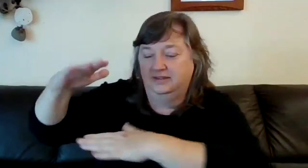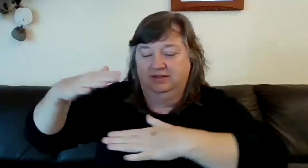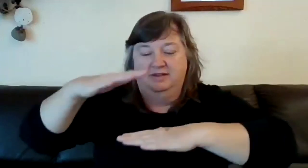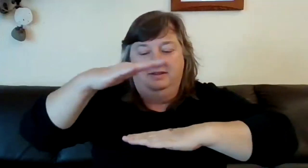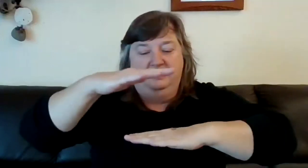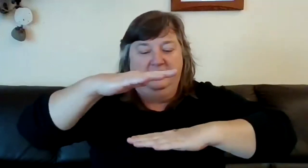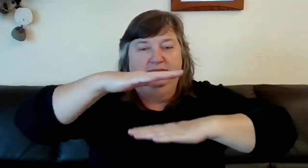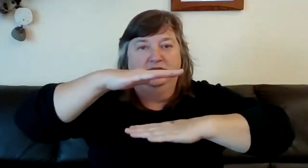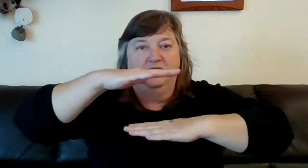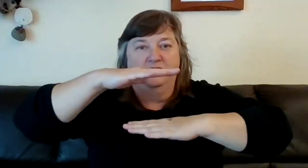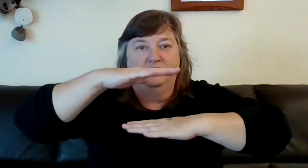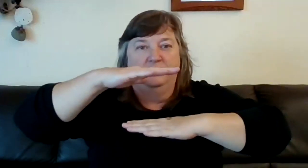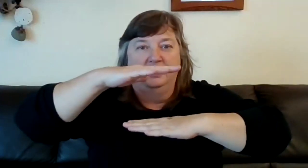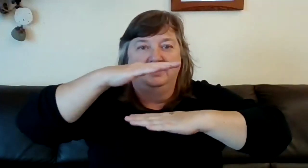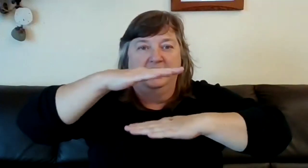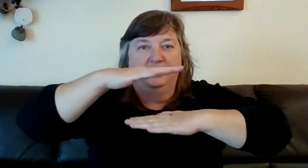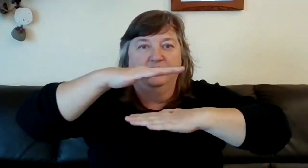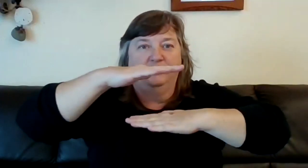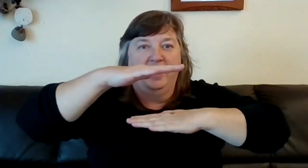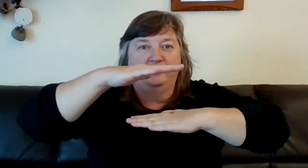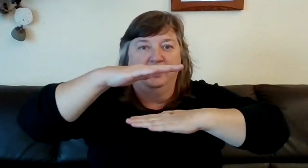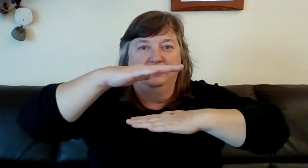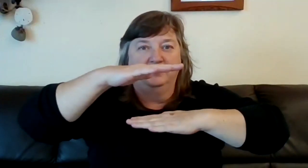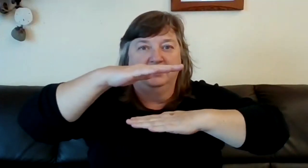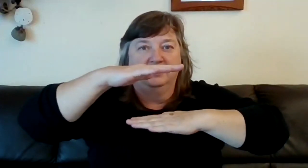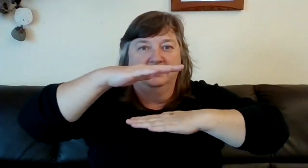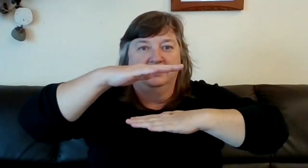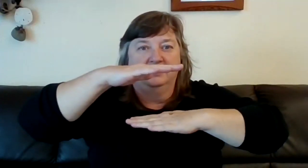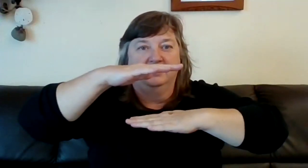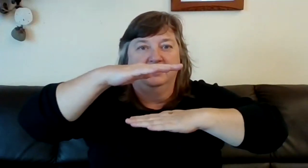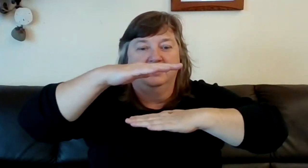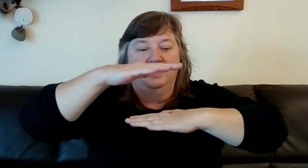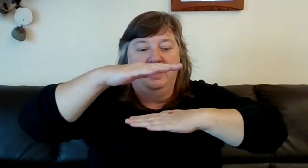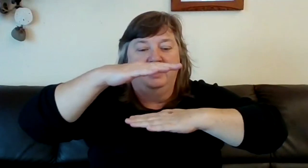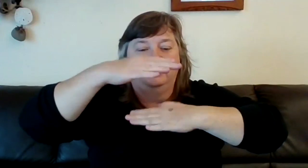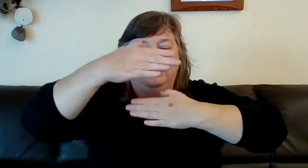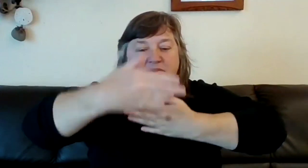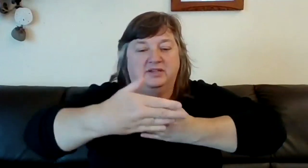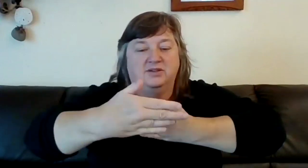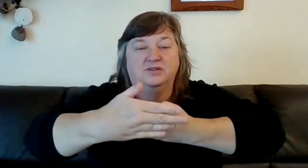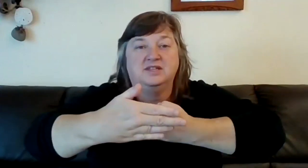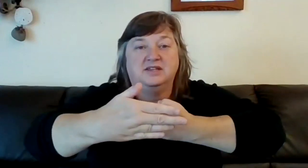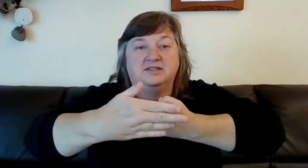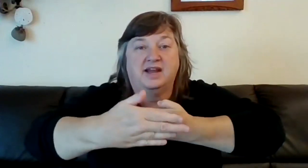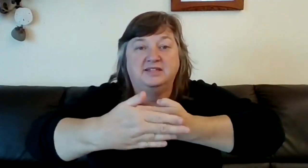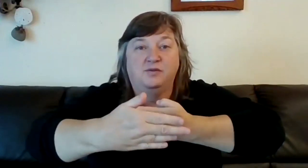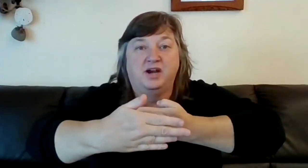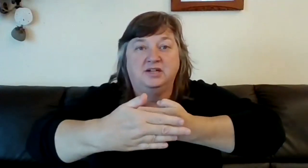hands. So take your flat palms and tip it so it's the sides of a